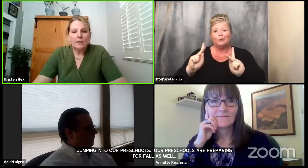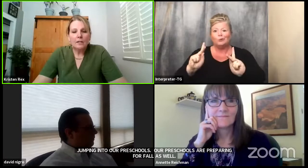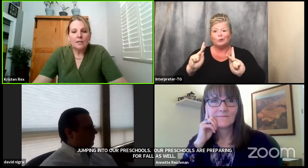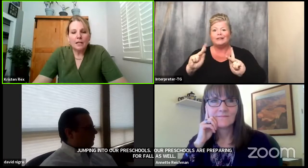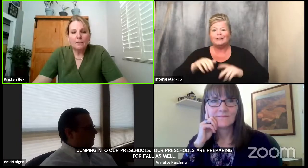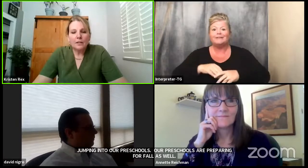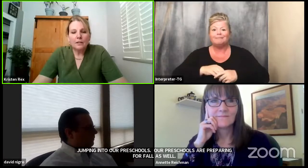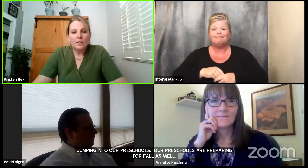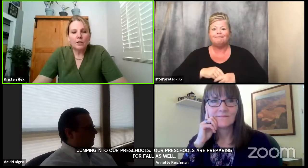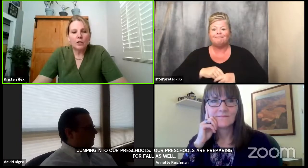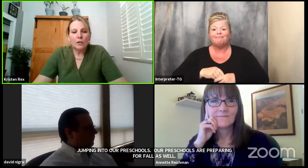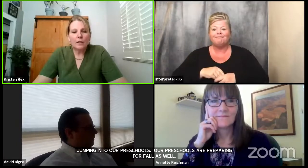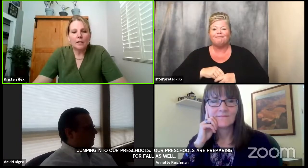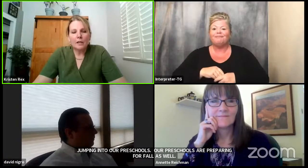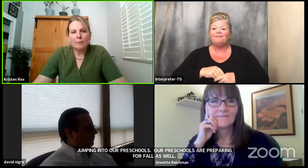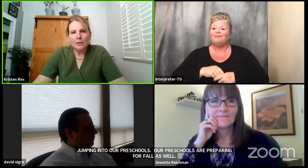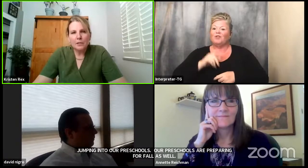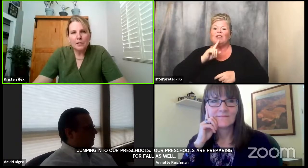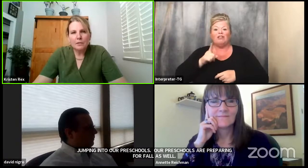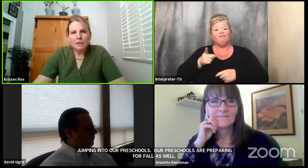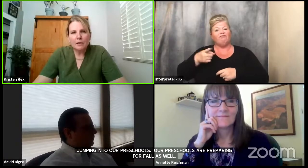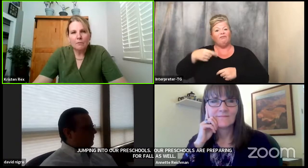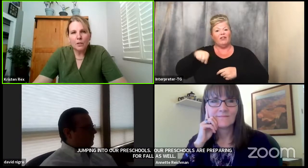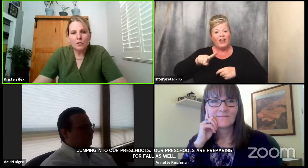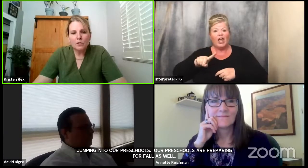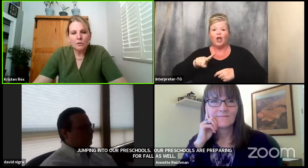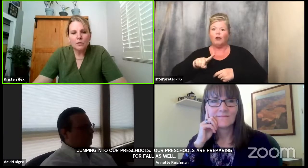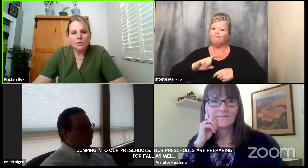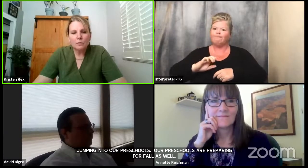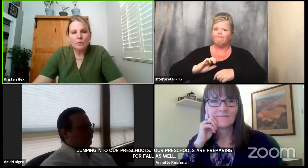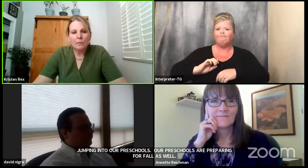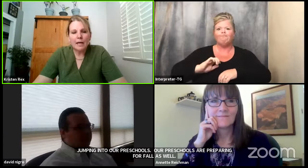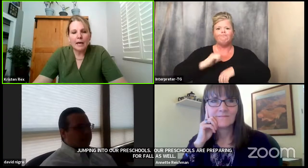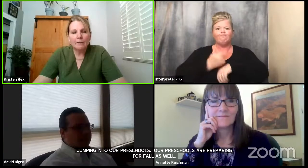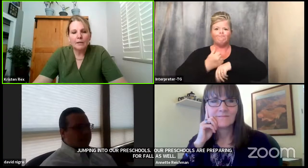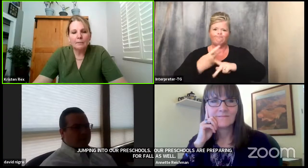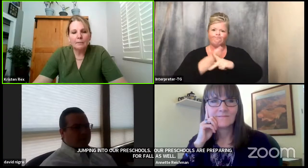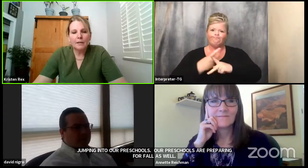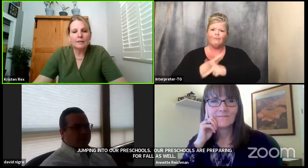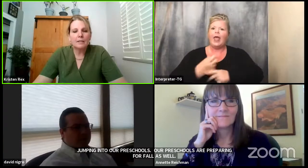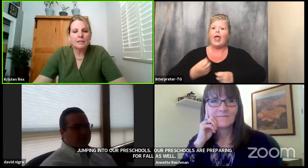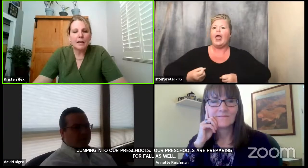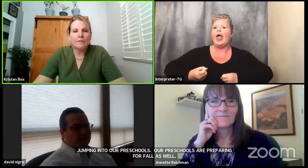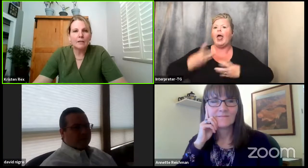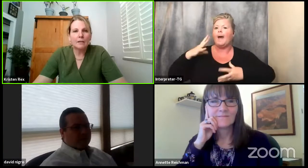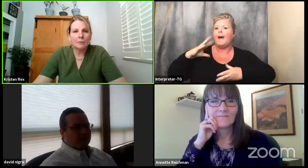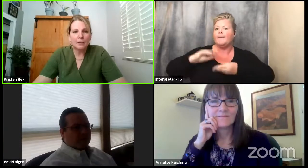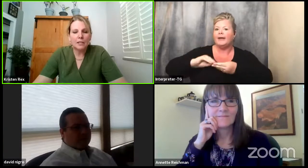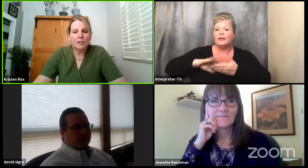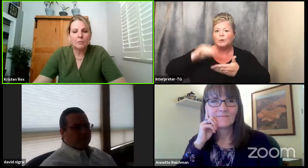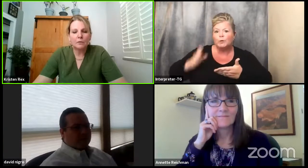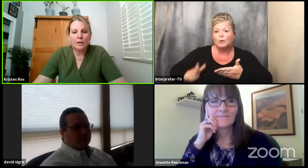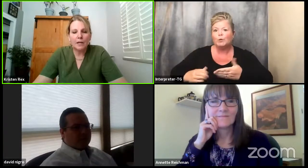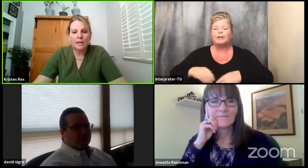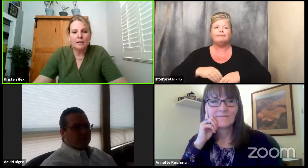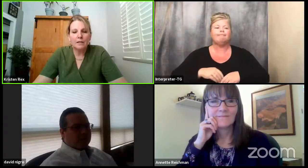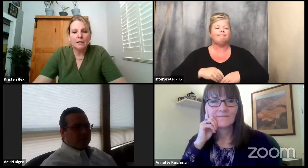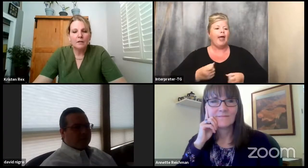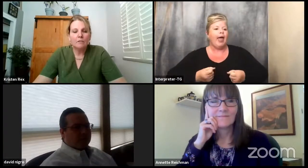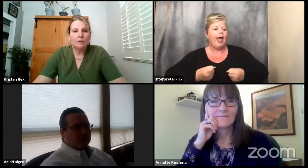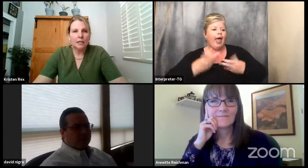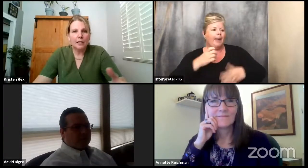And they are definitely securing the numbers of what students we will be having and the staffing they will need to